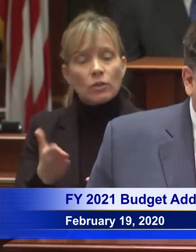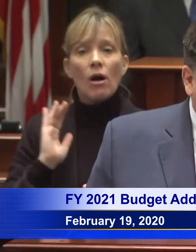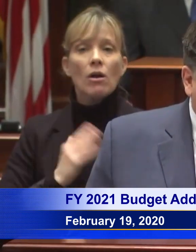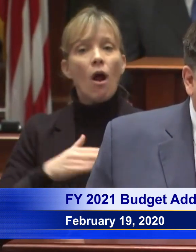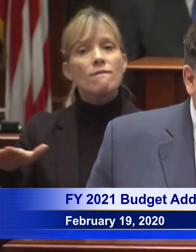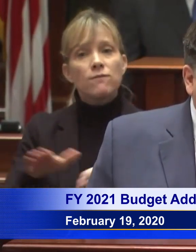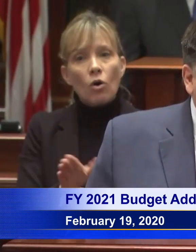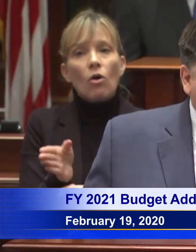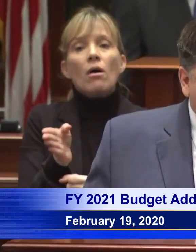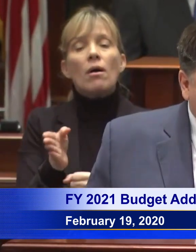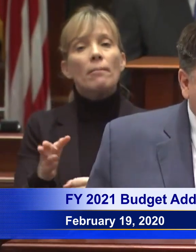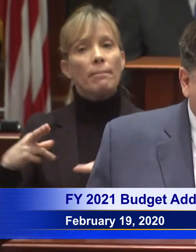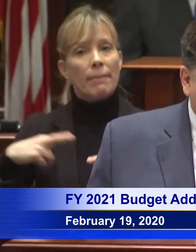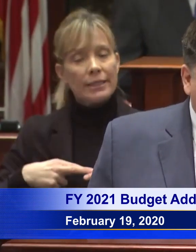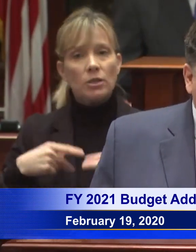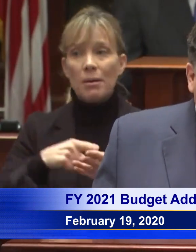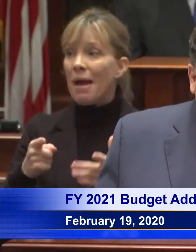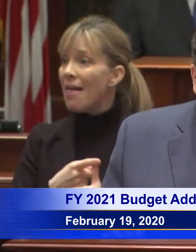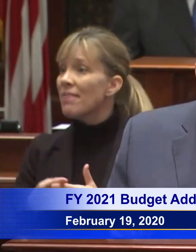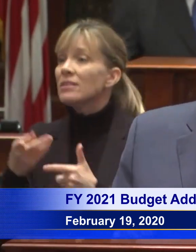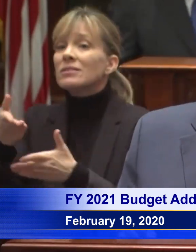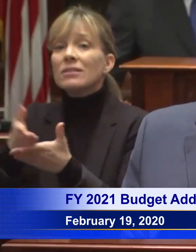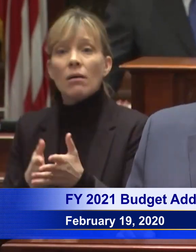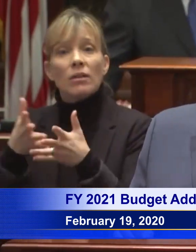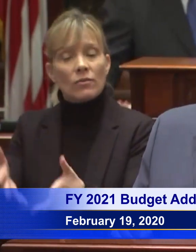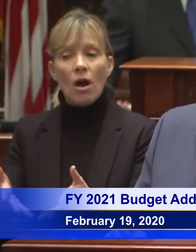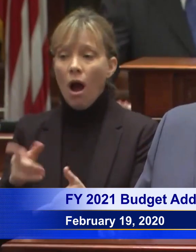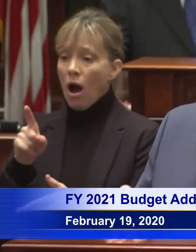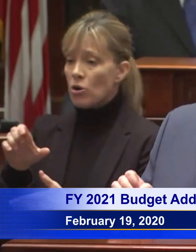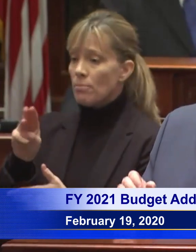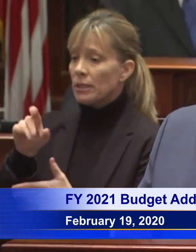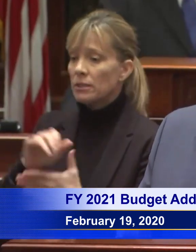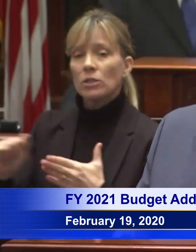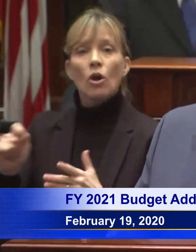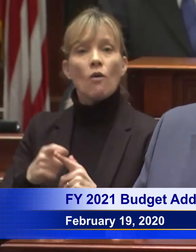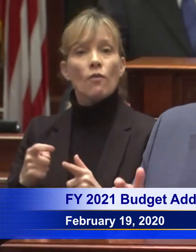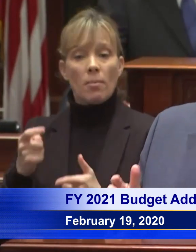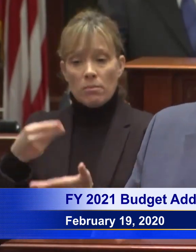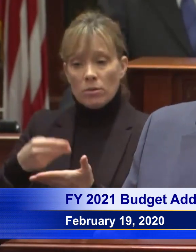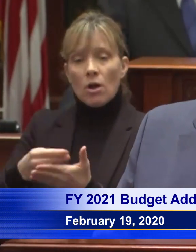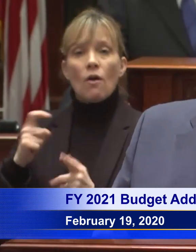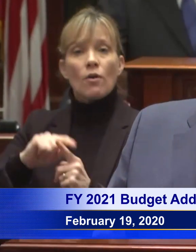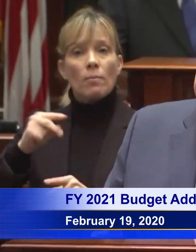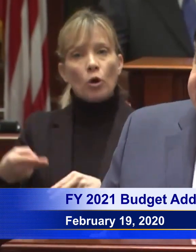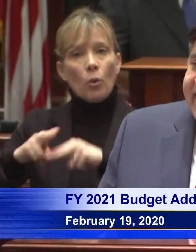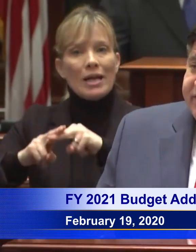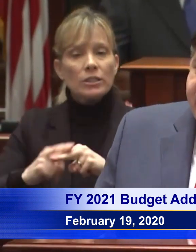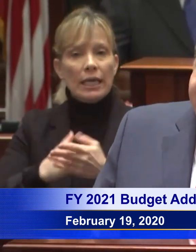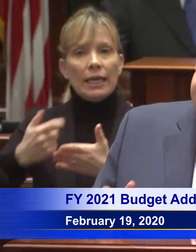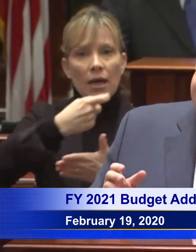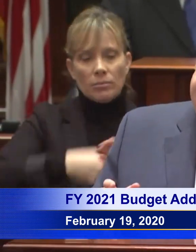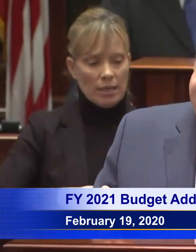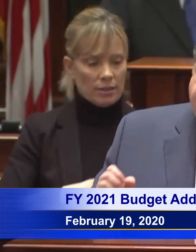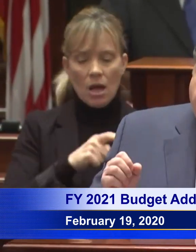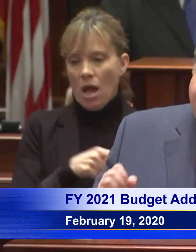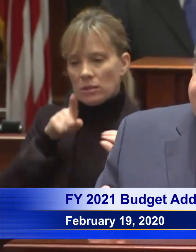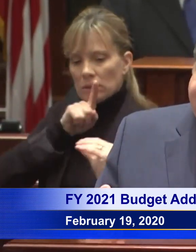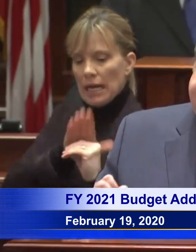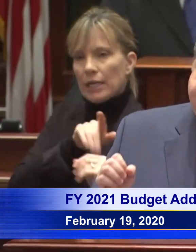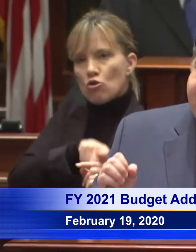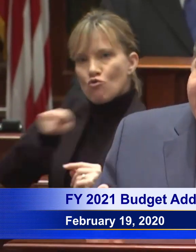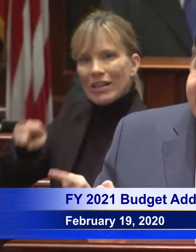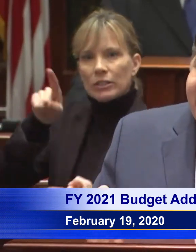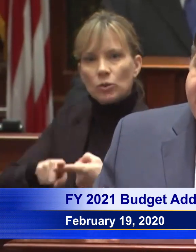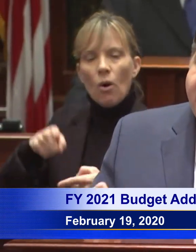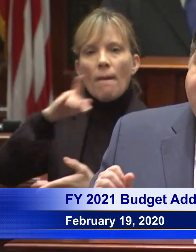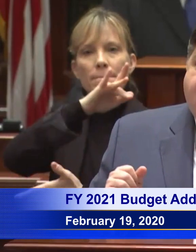full pension payment and then some, with $100 million from the proceeds of the graduated income tax dedicated directly